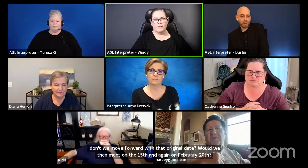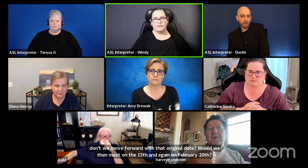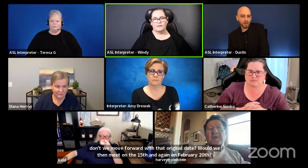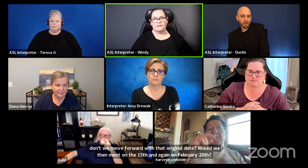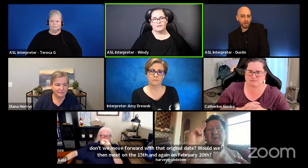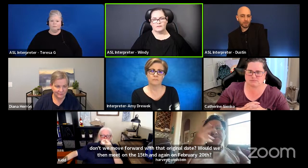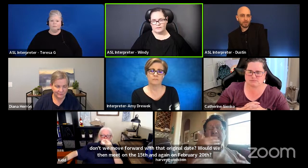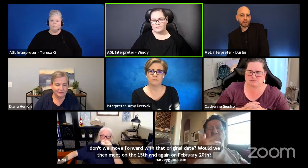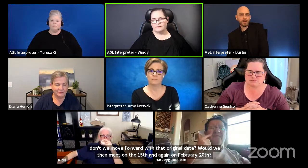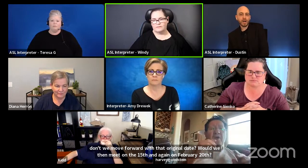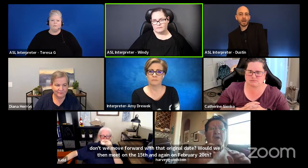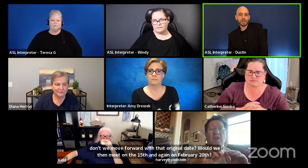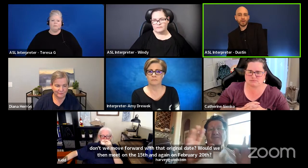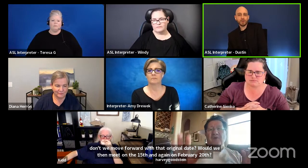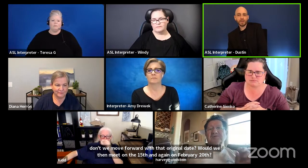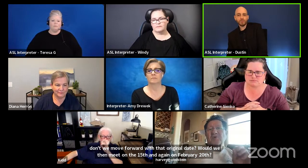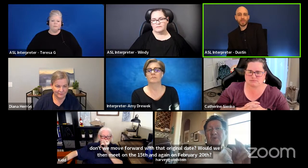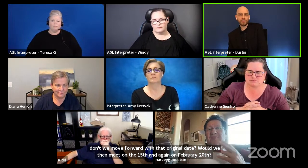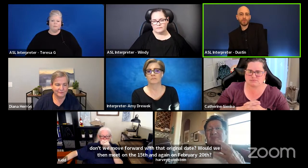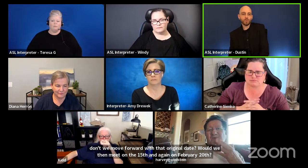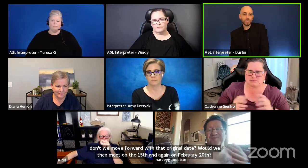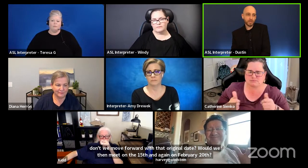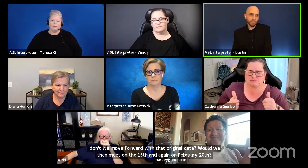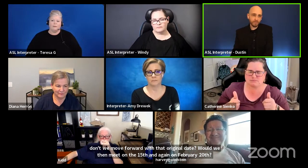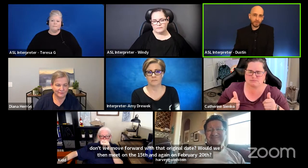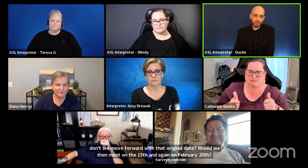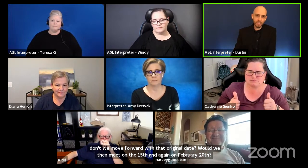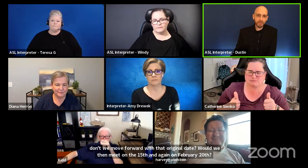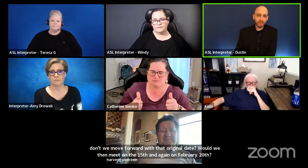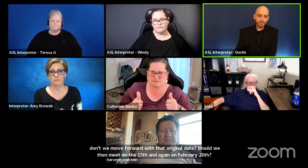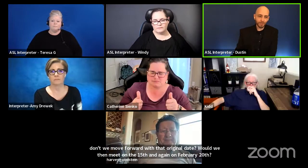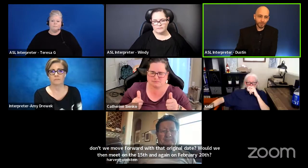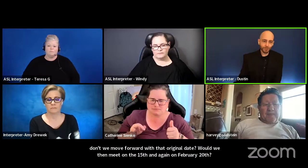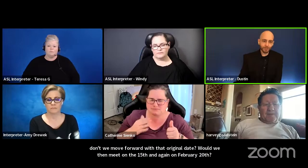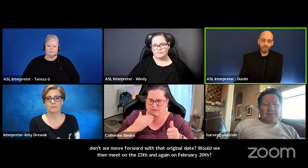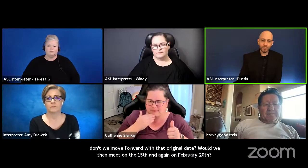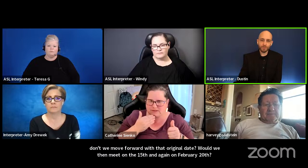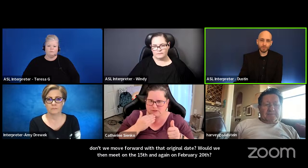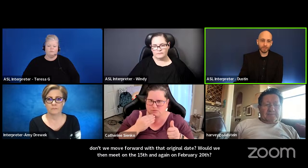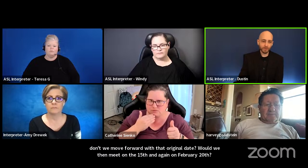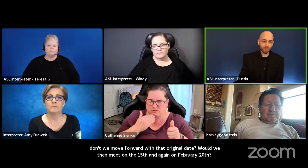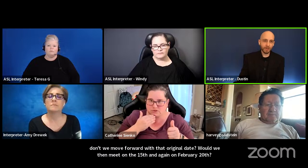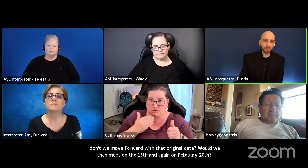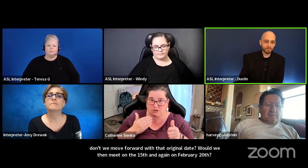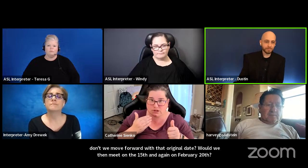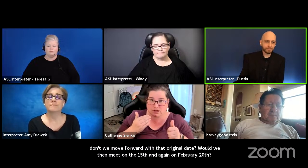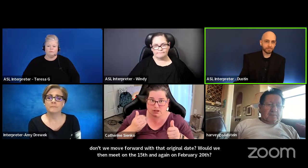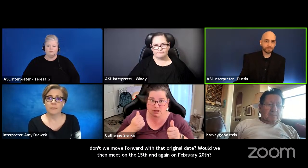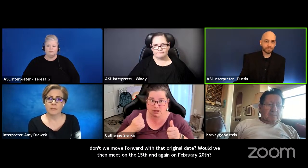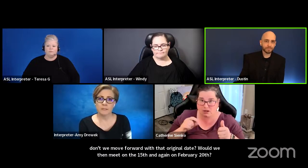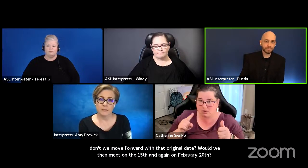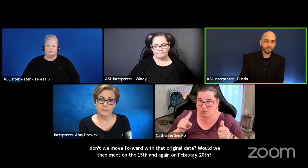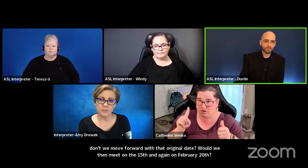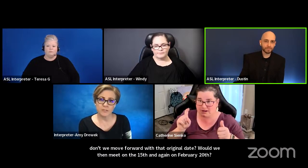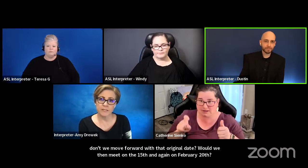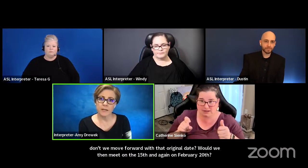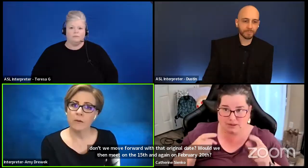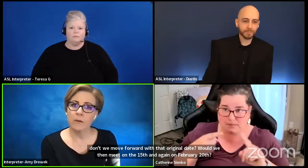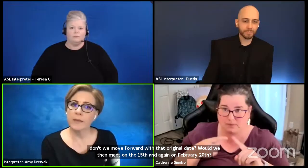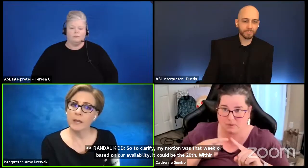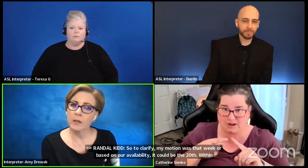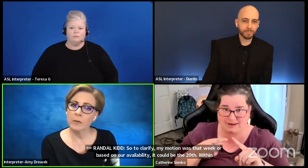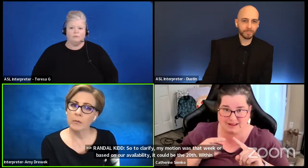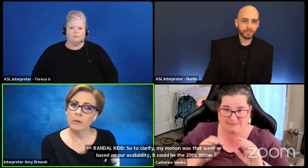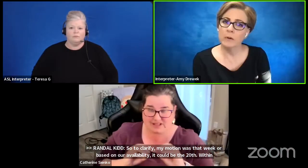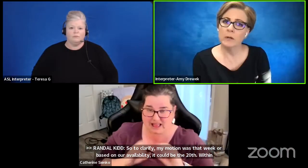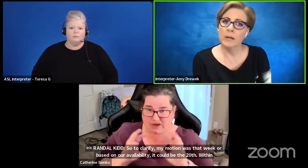frame. Got it. Okay, you meant the week of the 15th. I misunderstood. Thank you for clarifying. This is